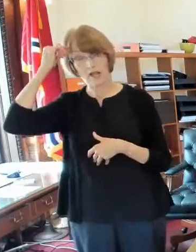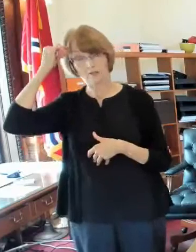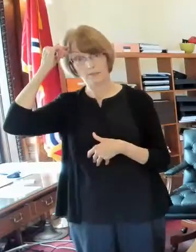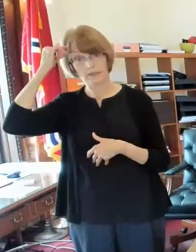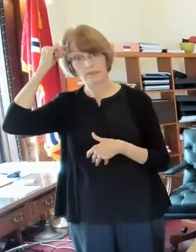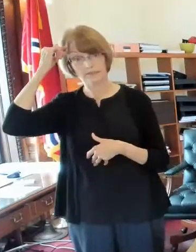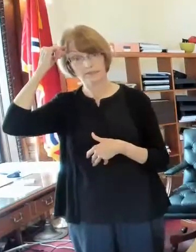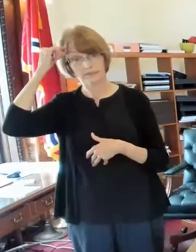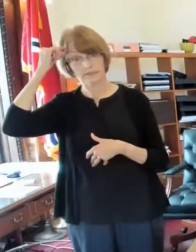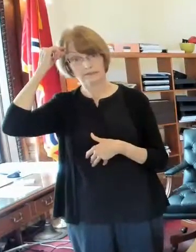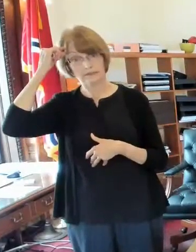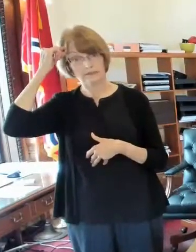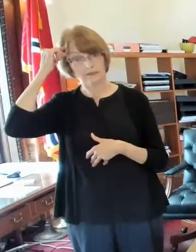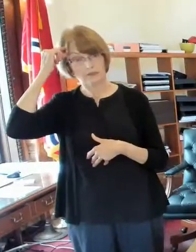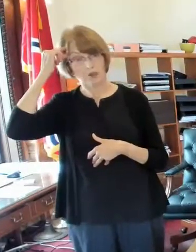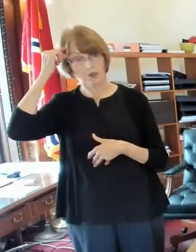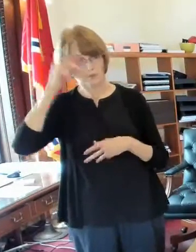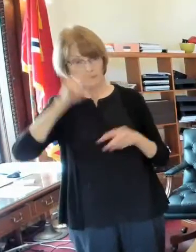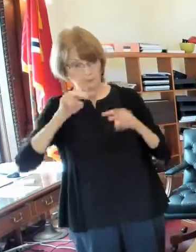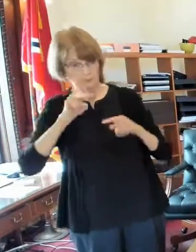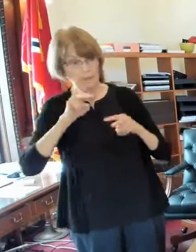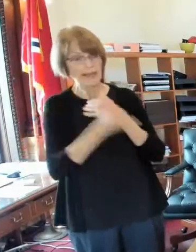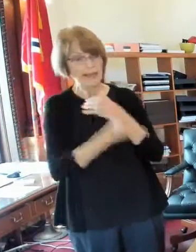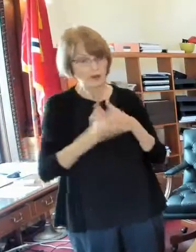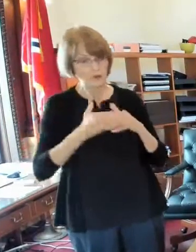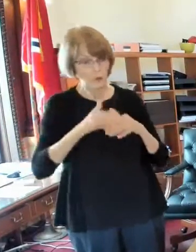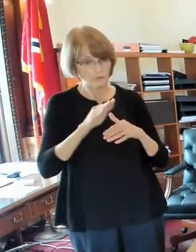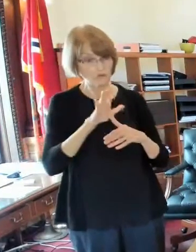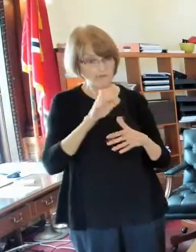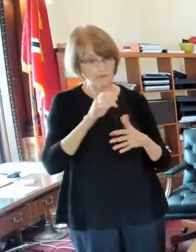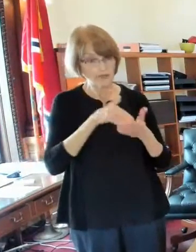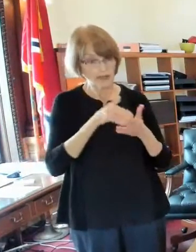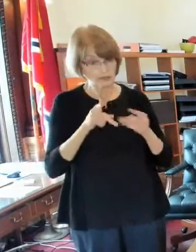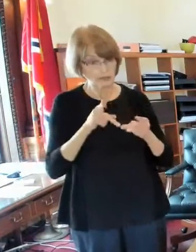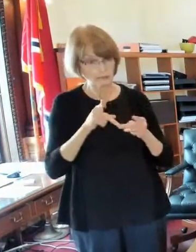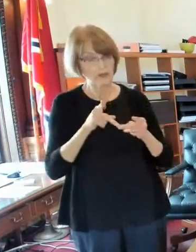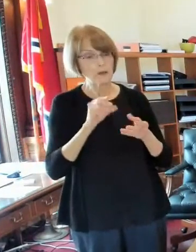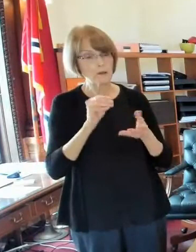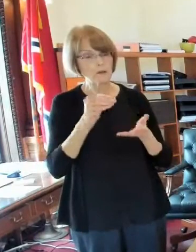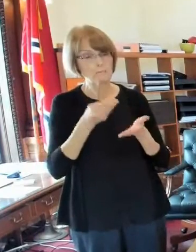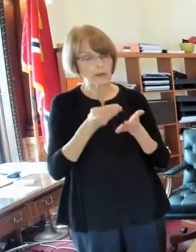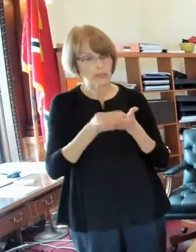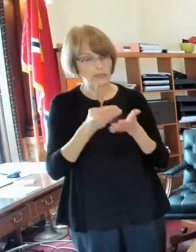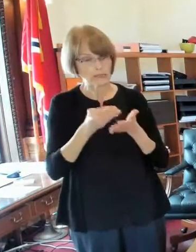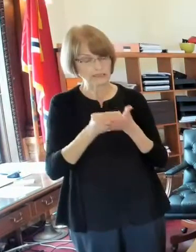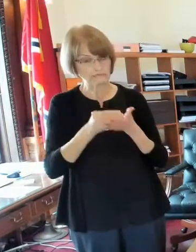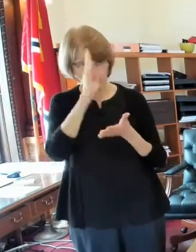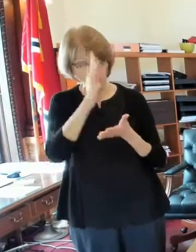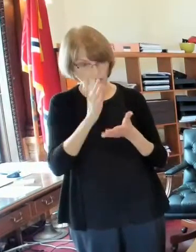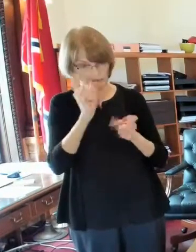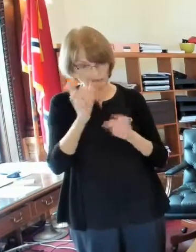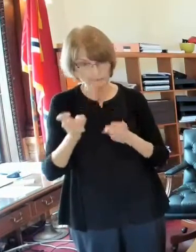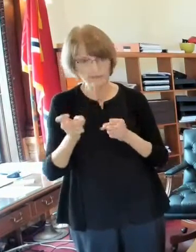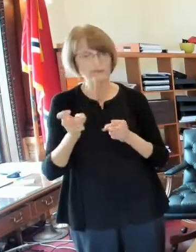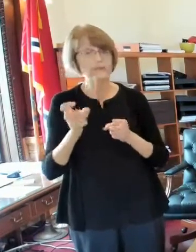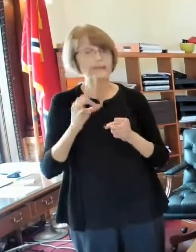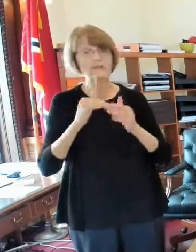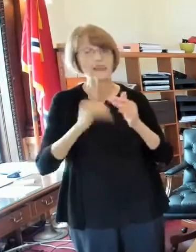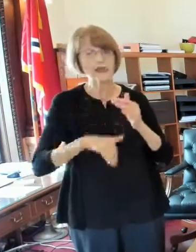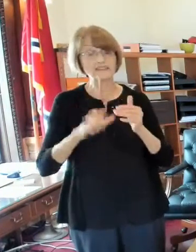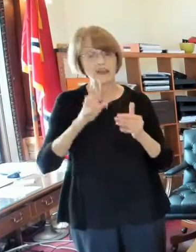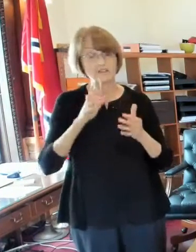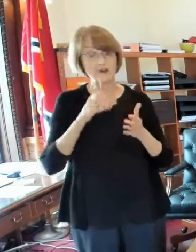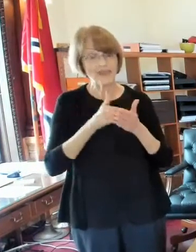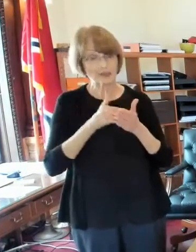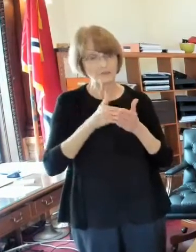than 500,000 people. Anyone with less than 500,000 people, the federal government sent the money to the state, and then the state